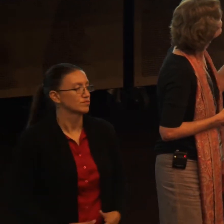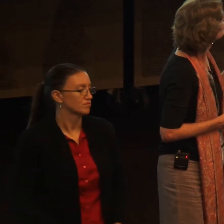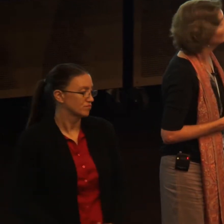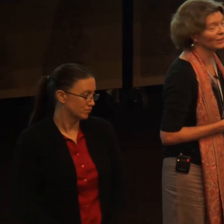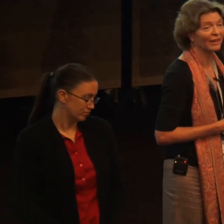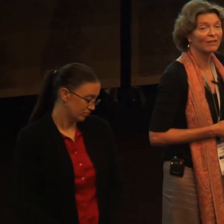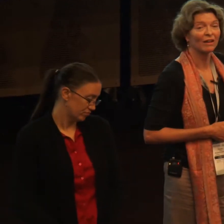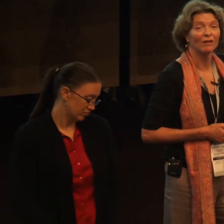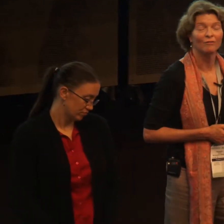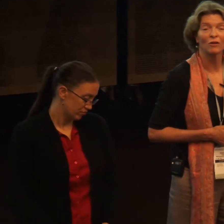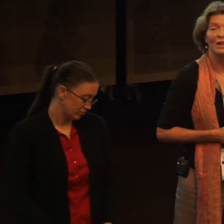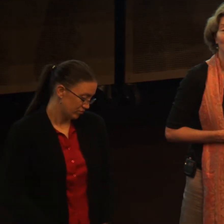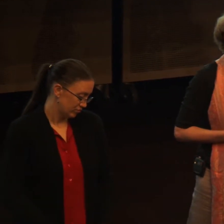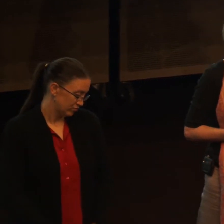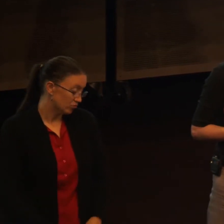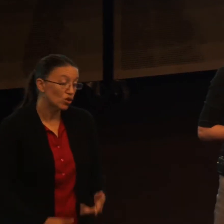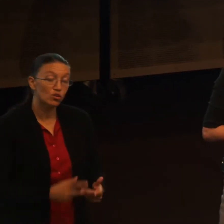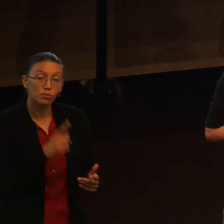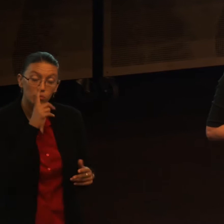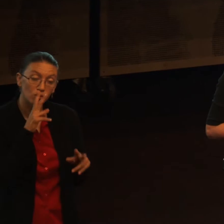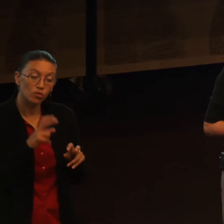Other people have been looking at phonological